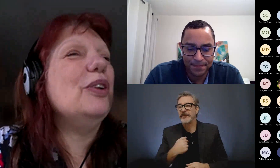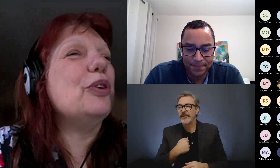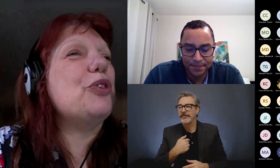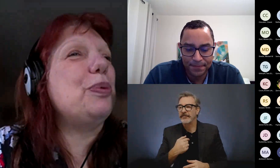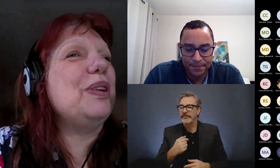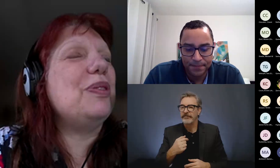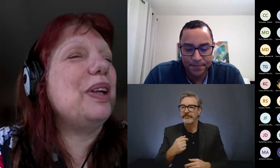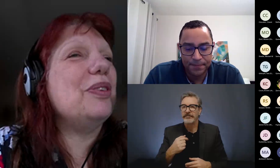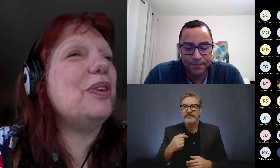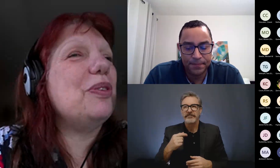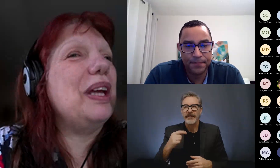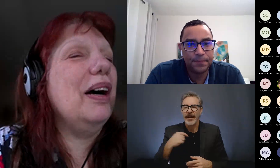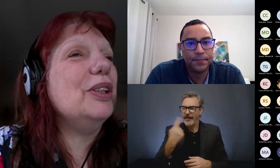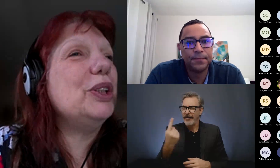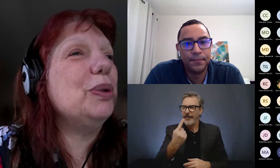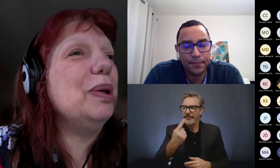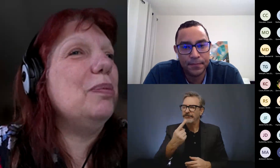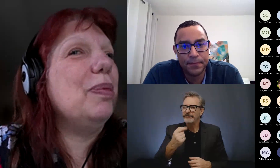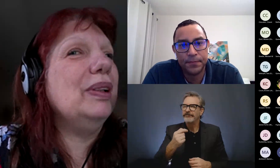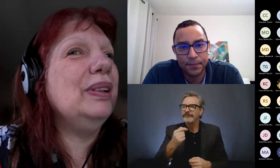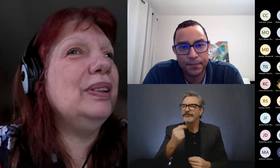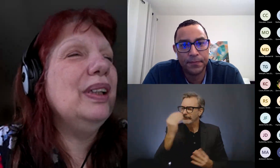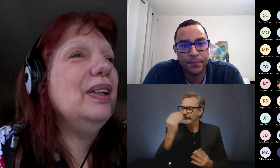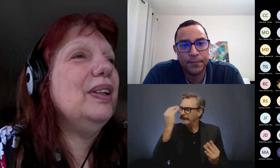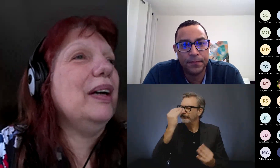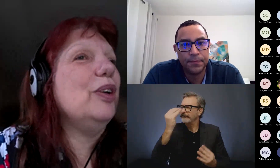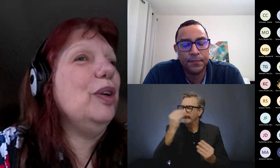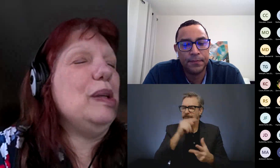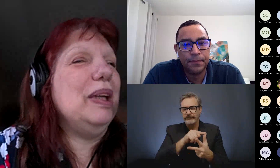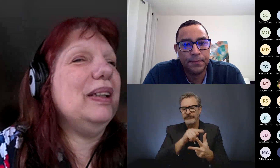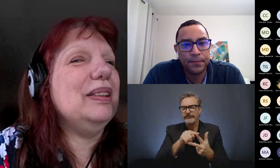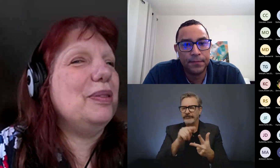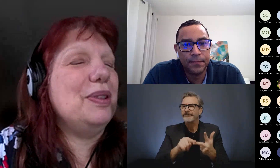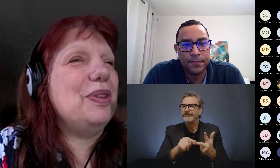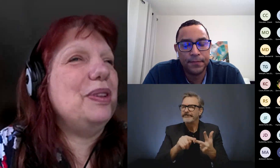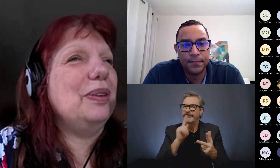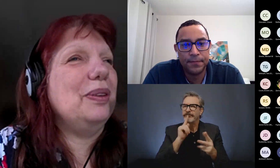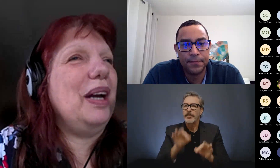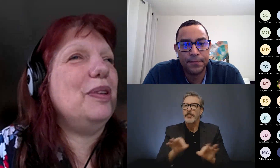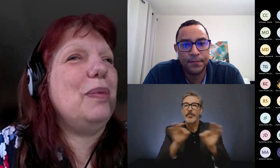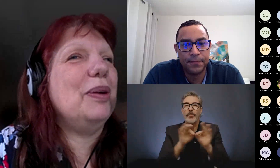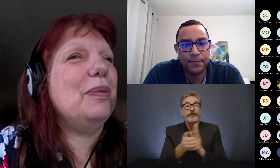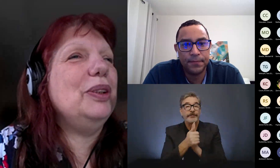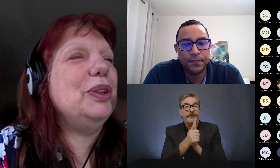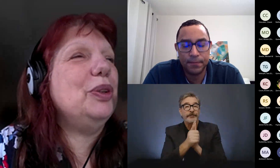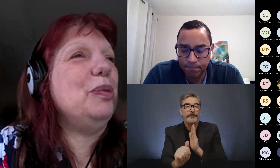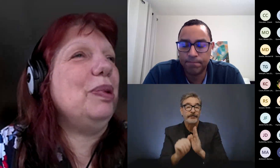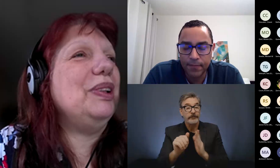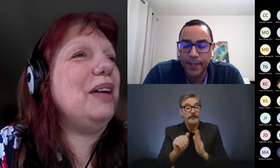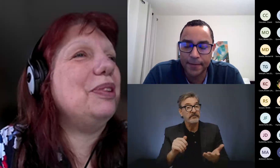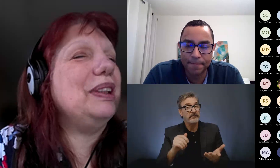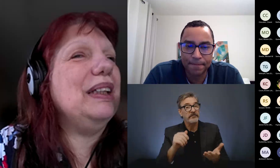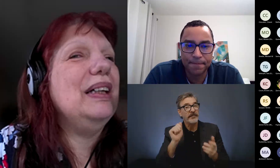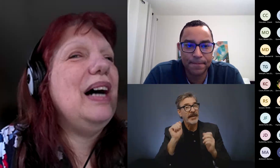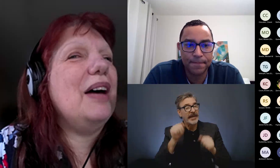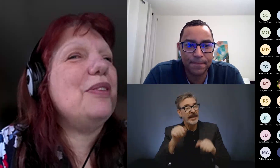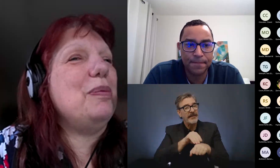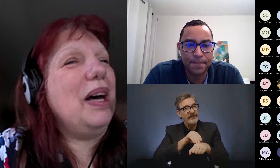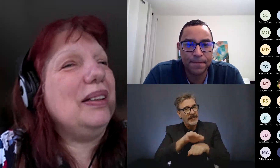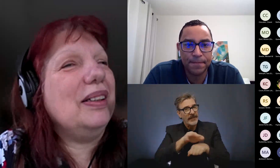retain those three skills because they are so important. They are going to make a difference in your life no matter what you do, but